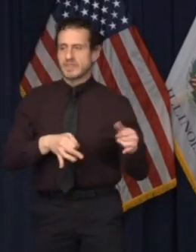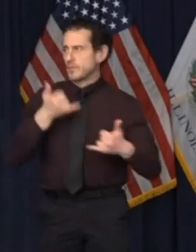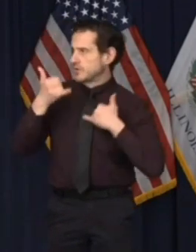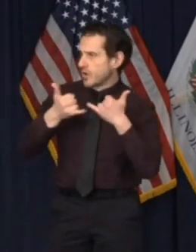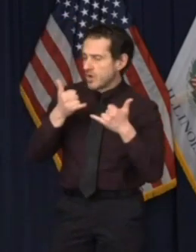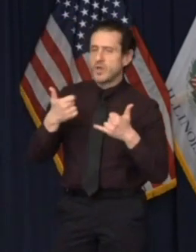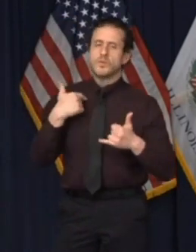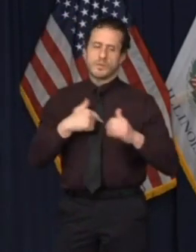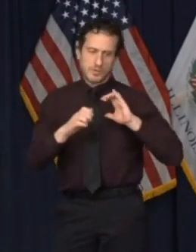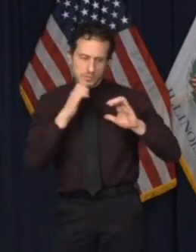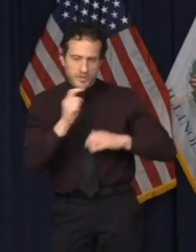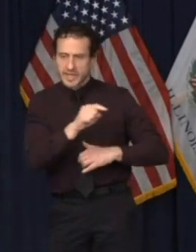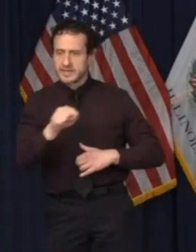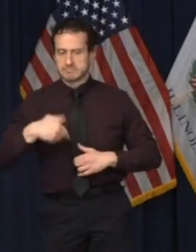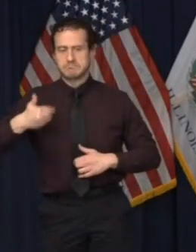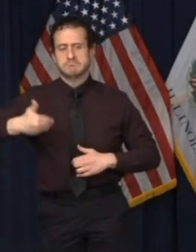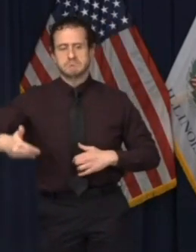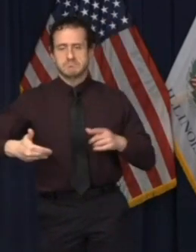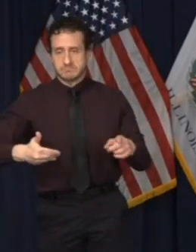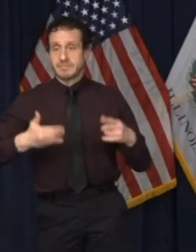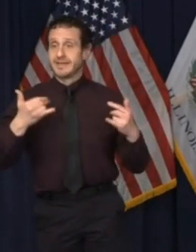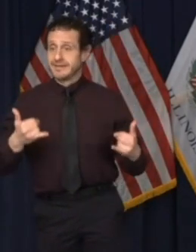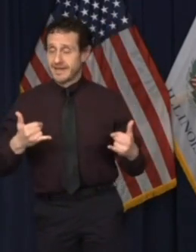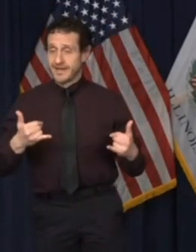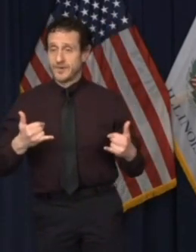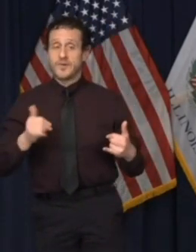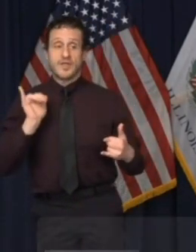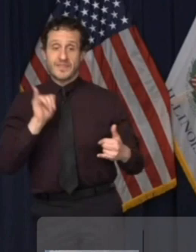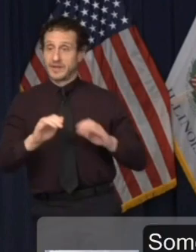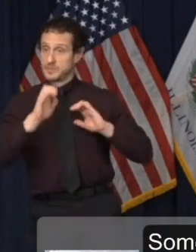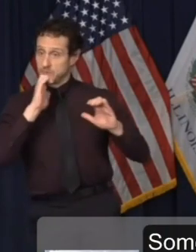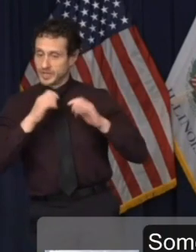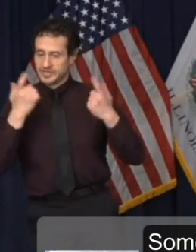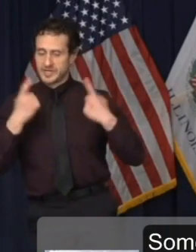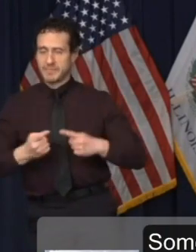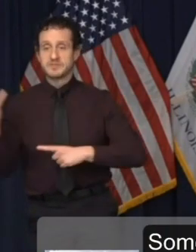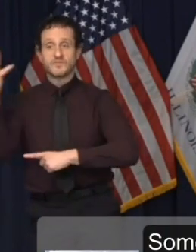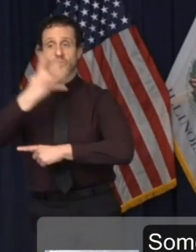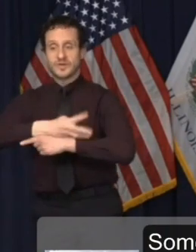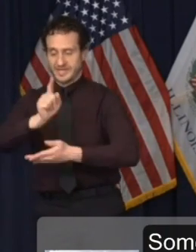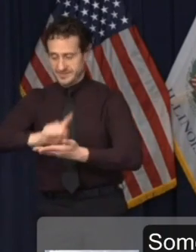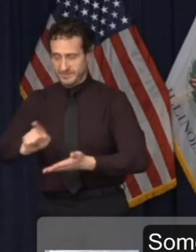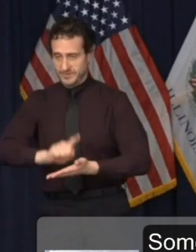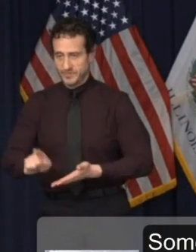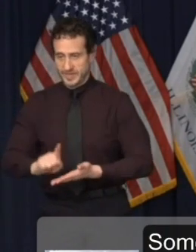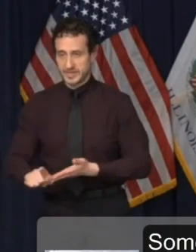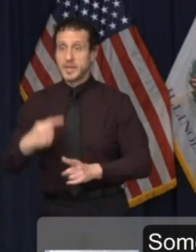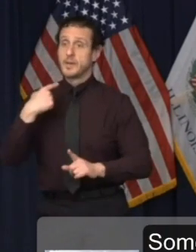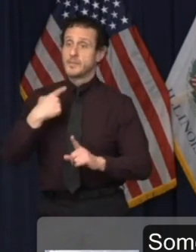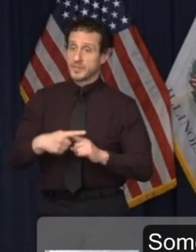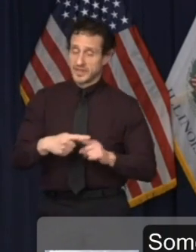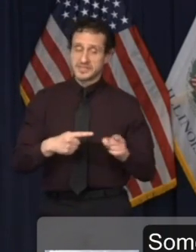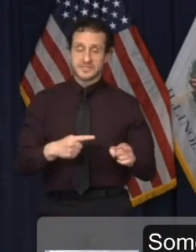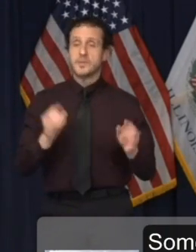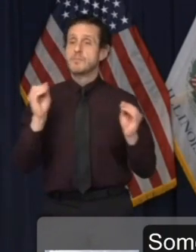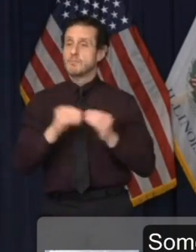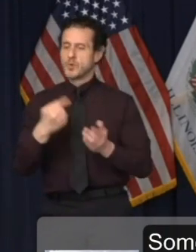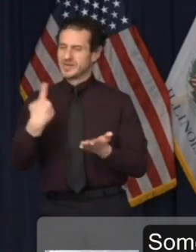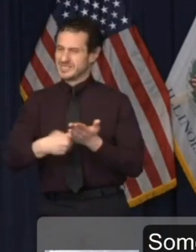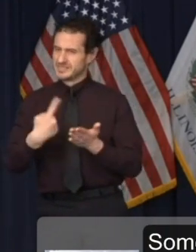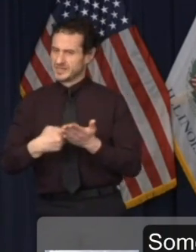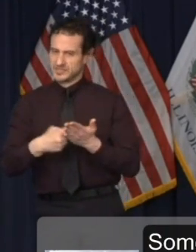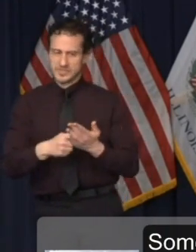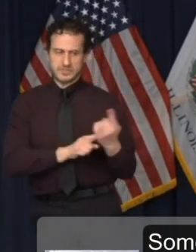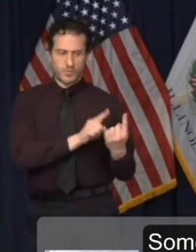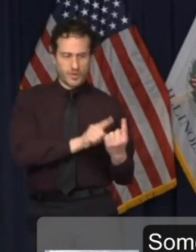and IDPH now takes place 4 days a week, with additional one-on-one discussions happening around the